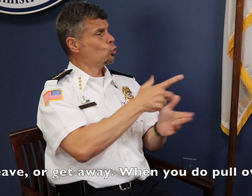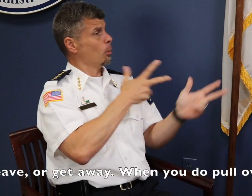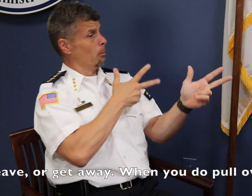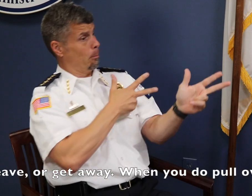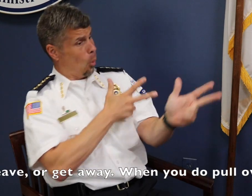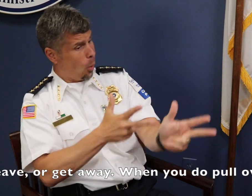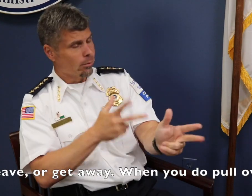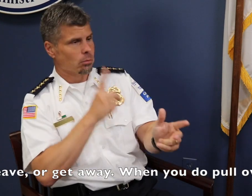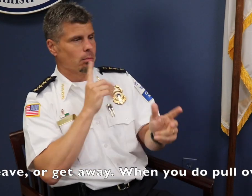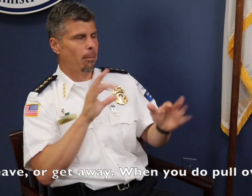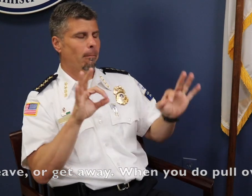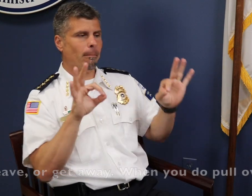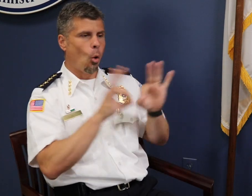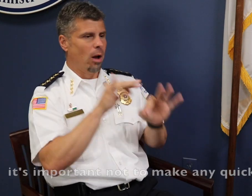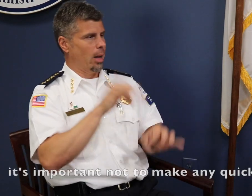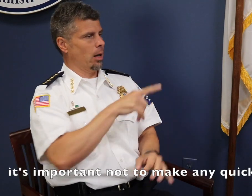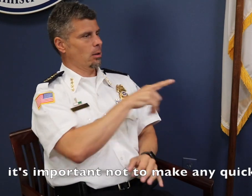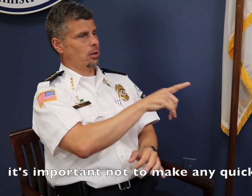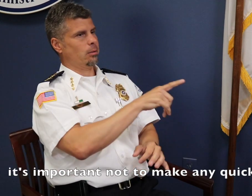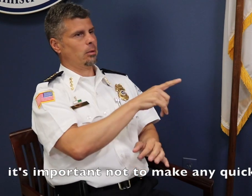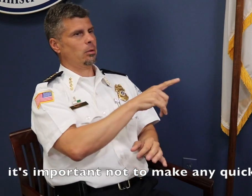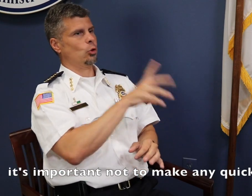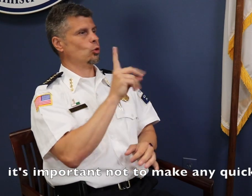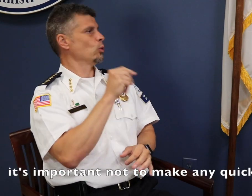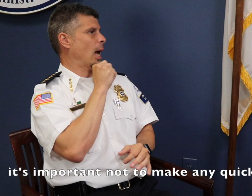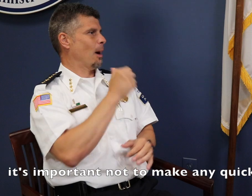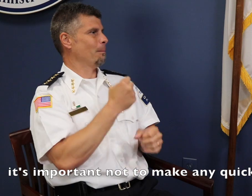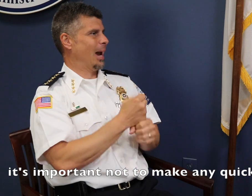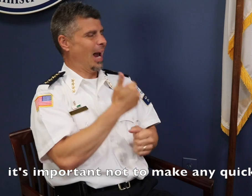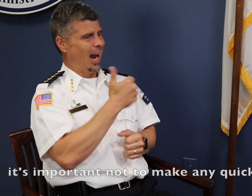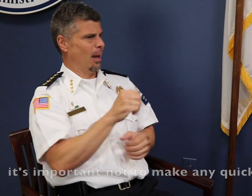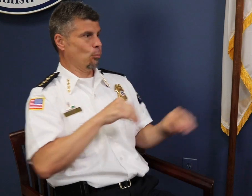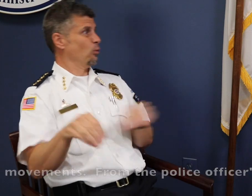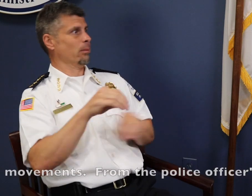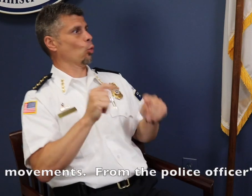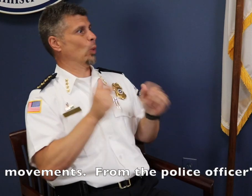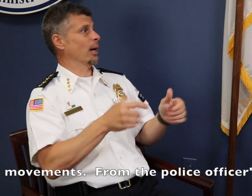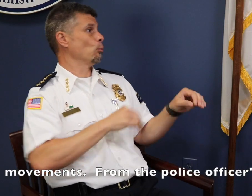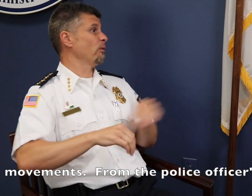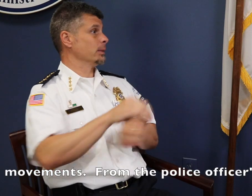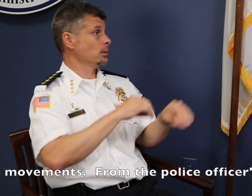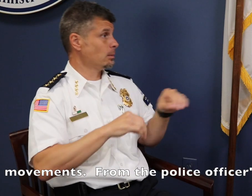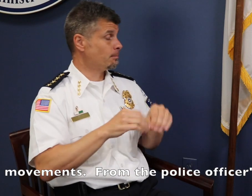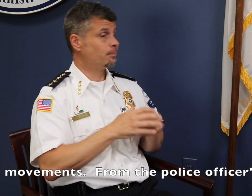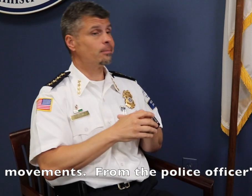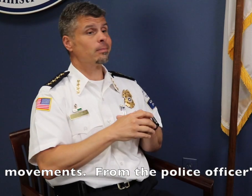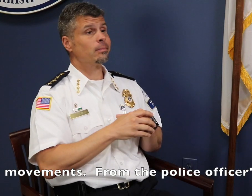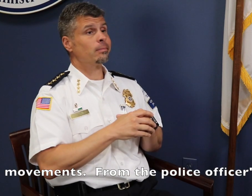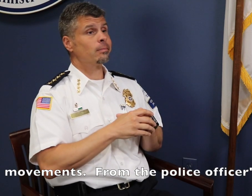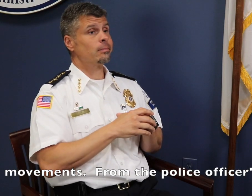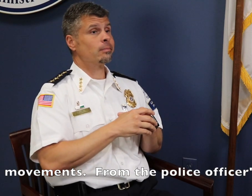stop, trying to leave, or get away. When you do pull over, it's important not to make any quick